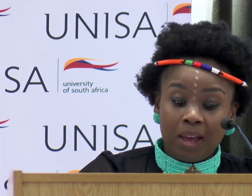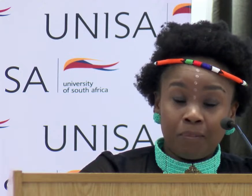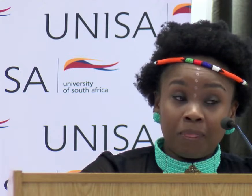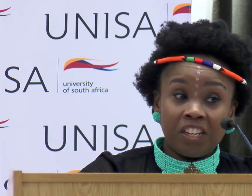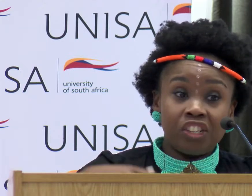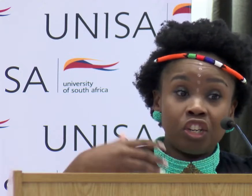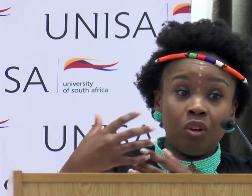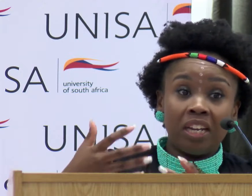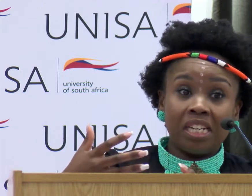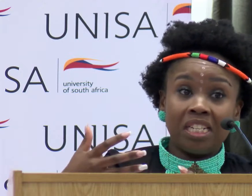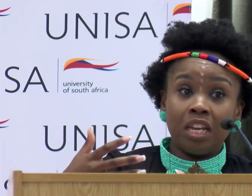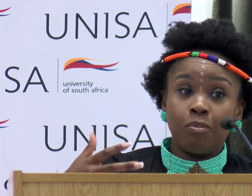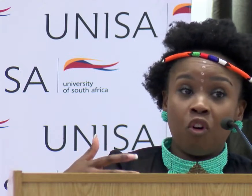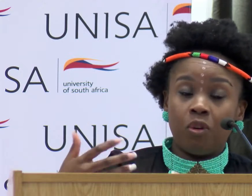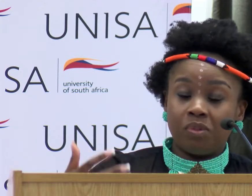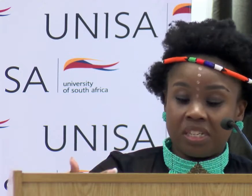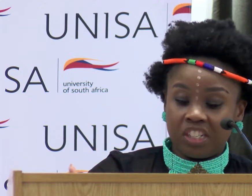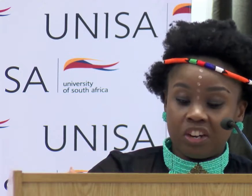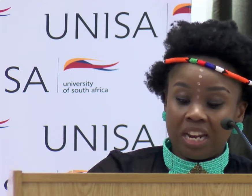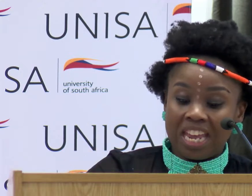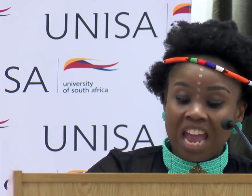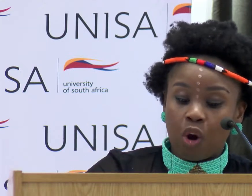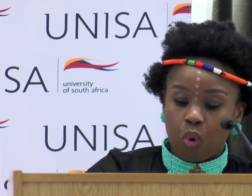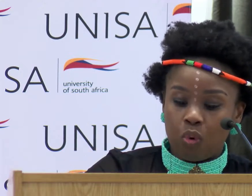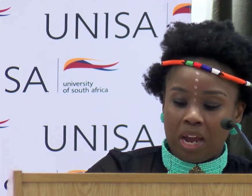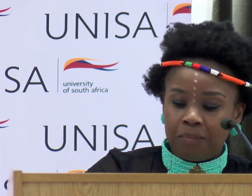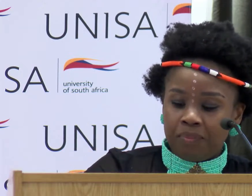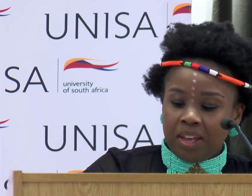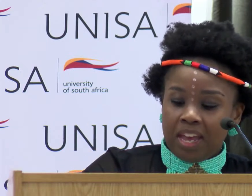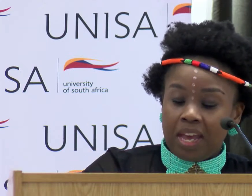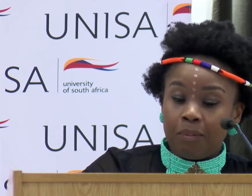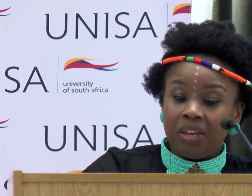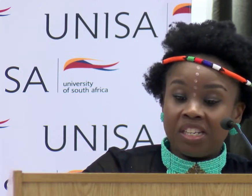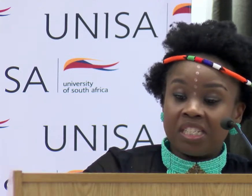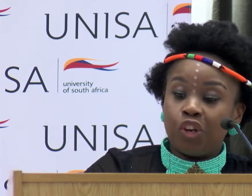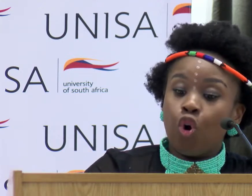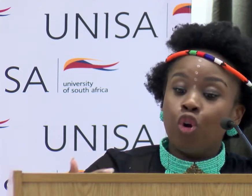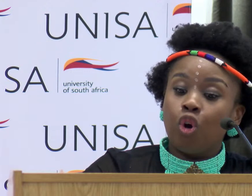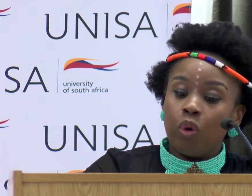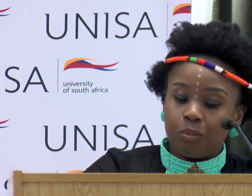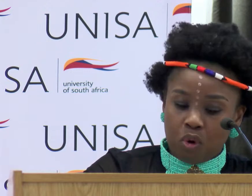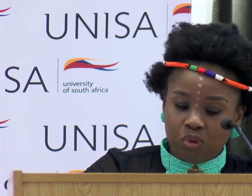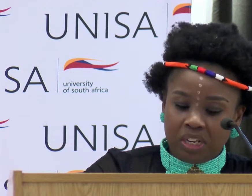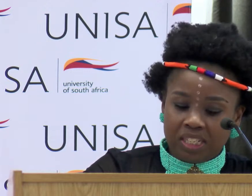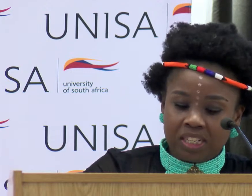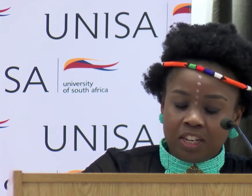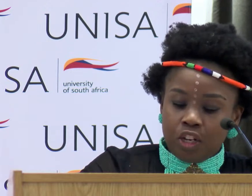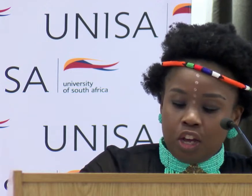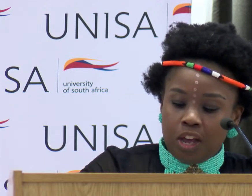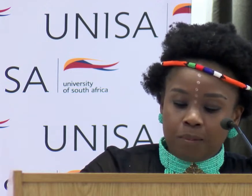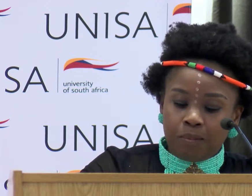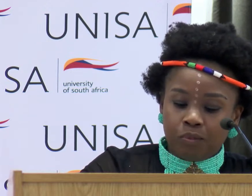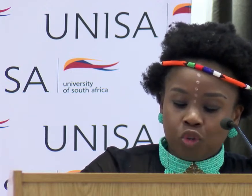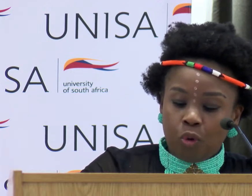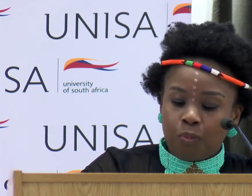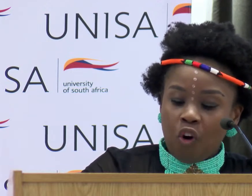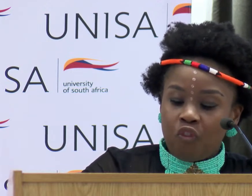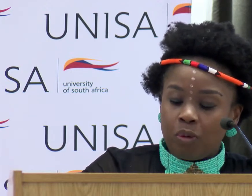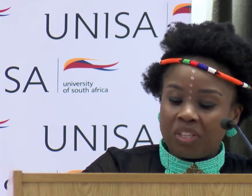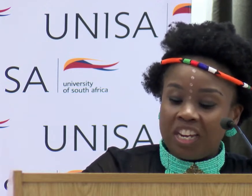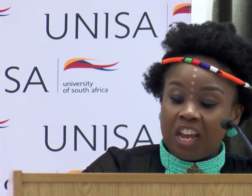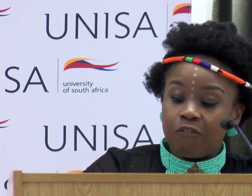So, ndichilo ke ndathi i-Proverbs dictionary iyakhula. It is an ongoing project.